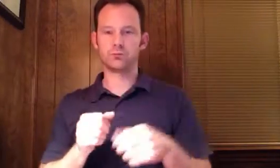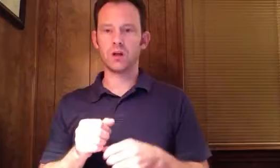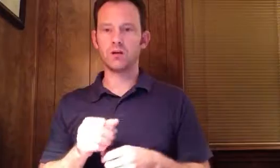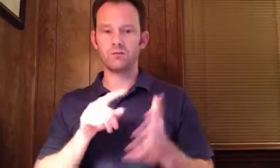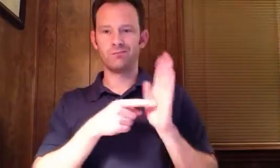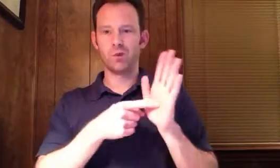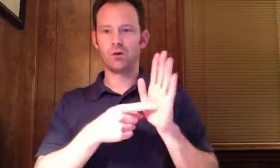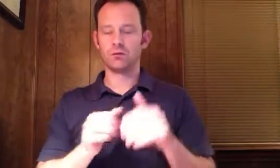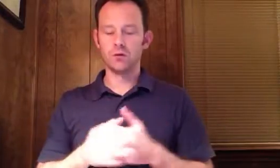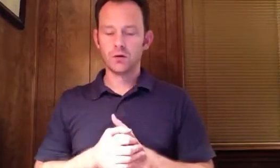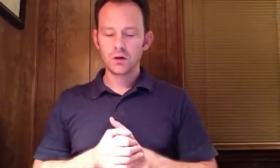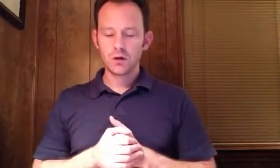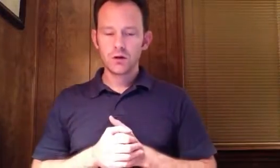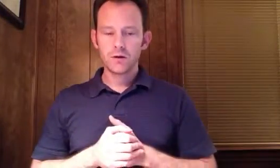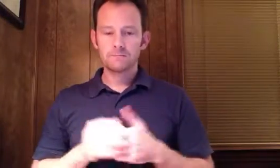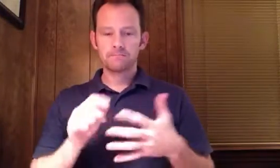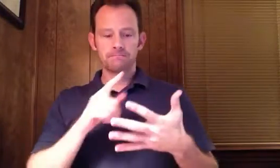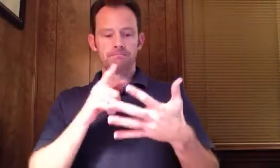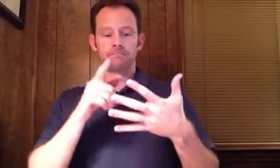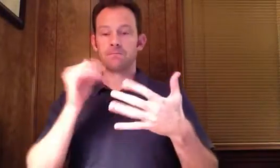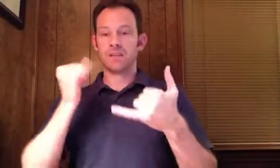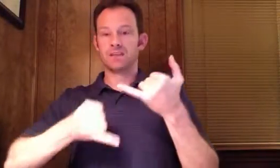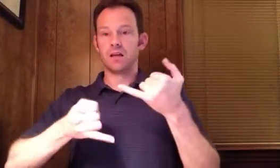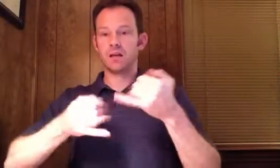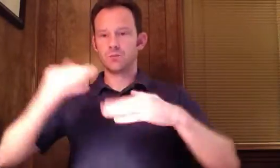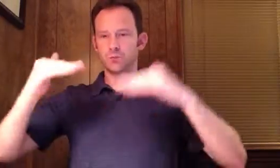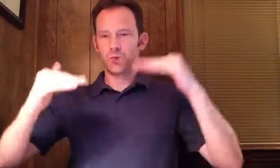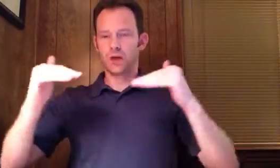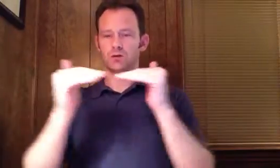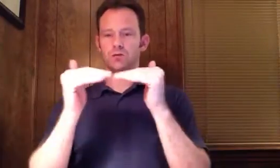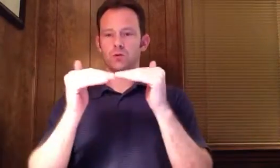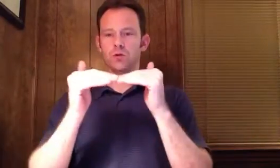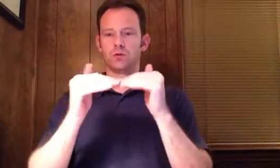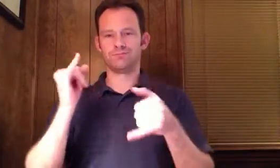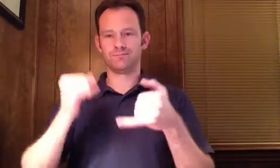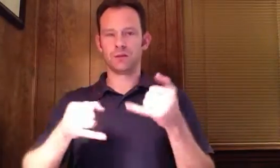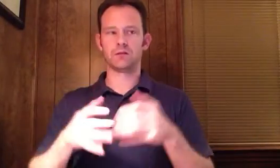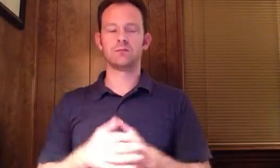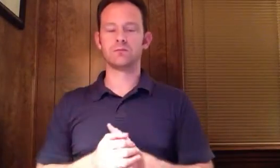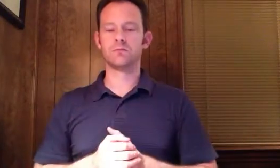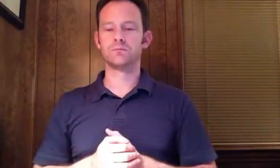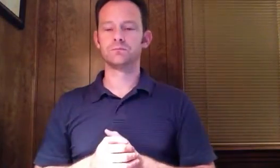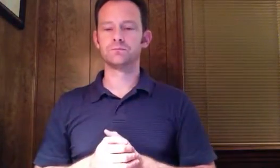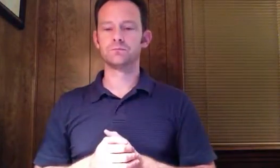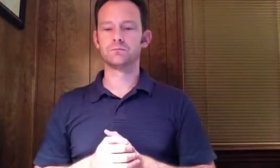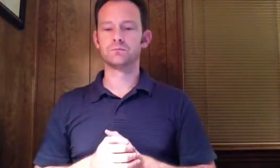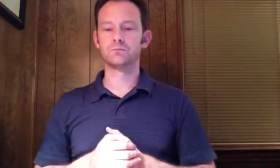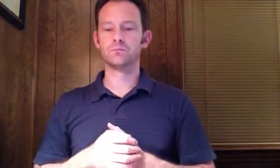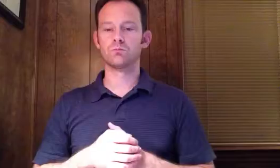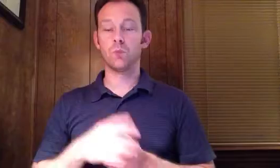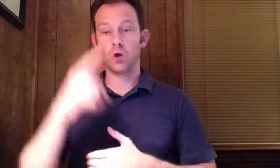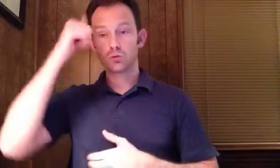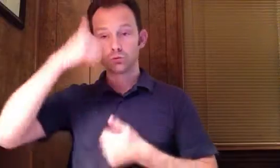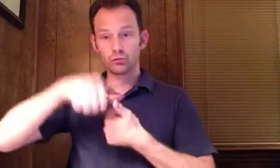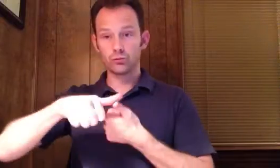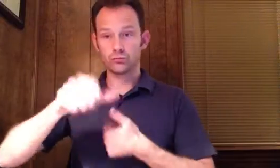for the products, balance the equation as the final step. One thing you need to be reminded of is that certain